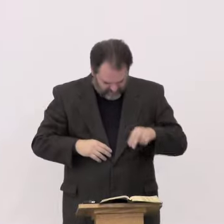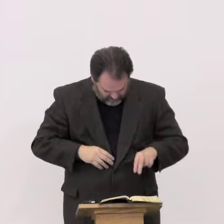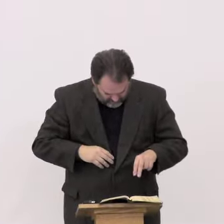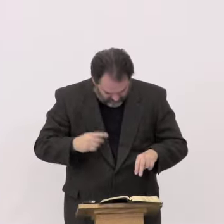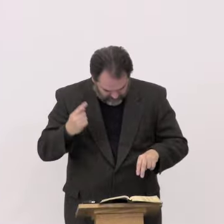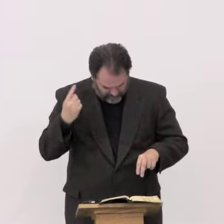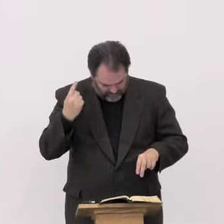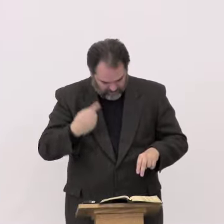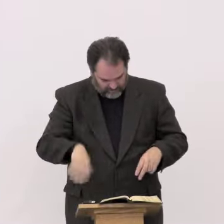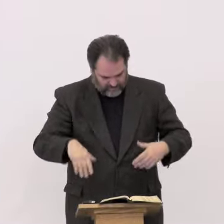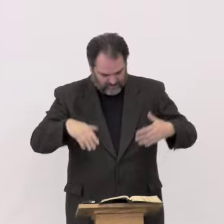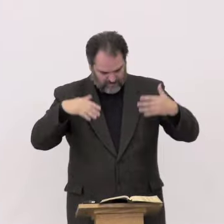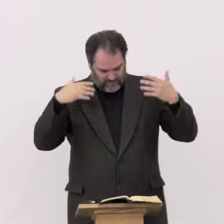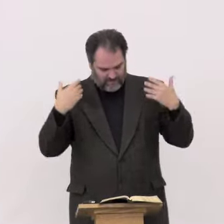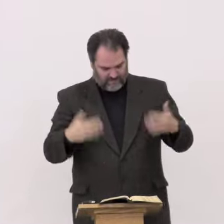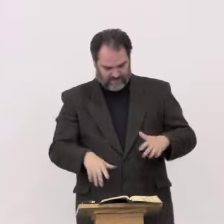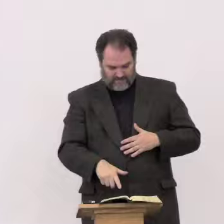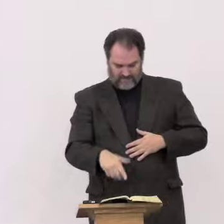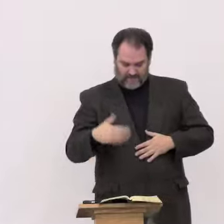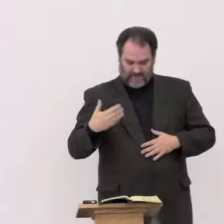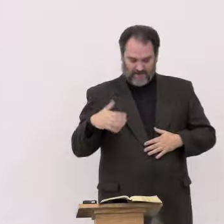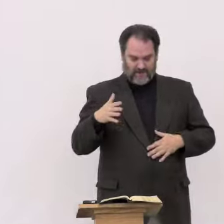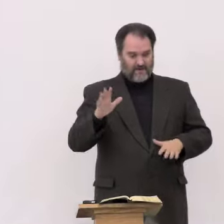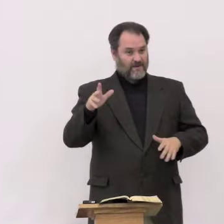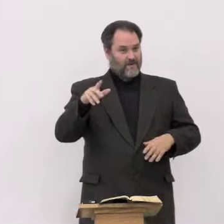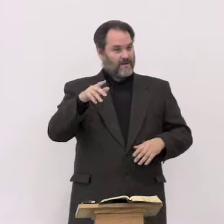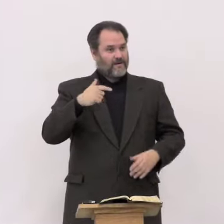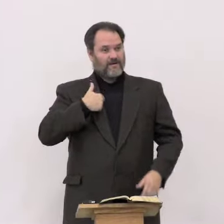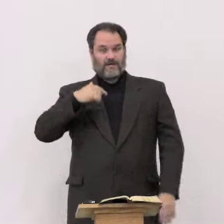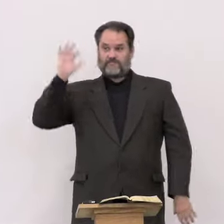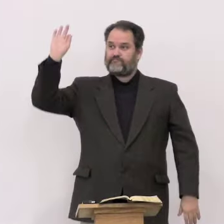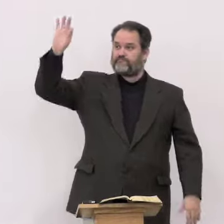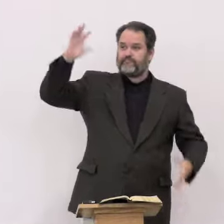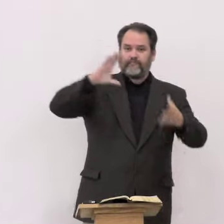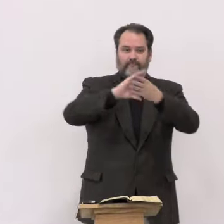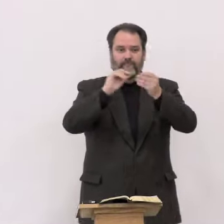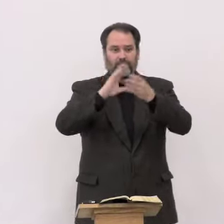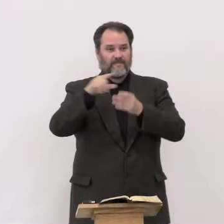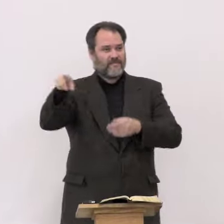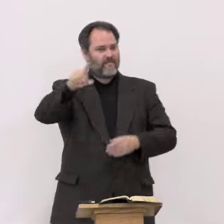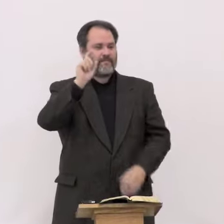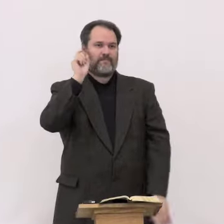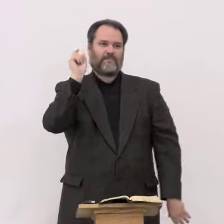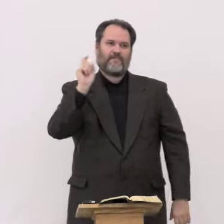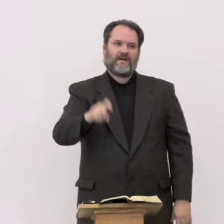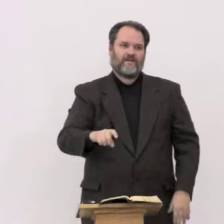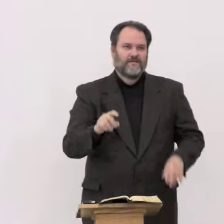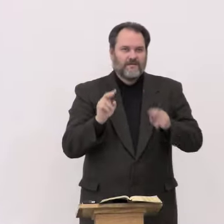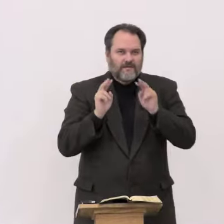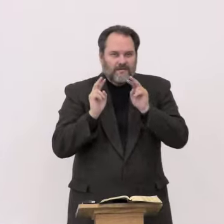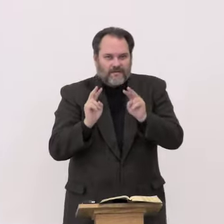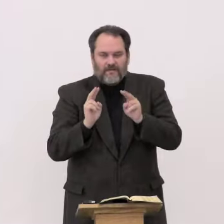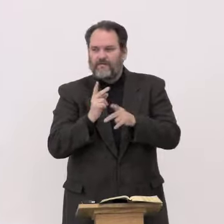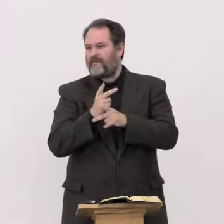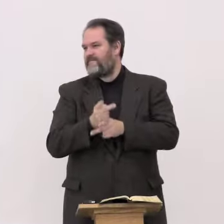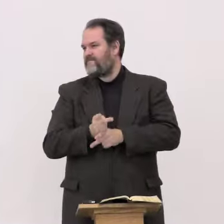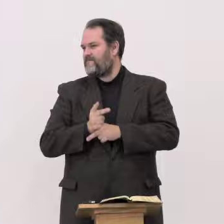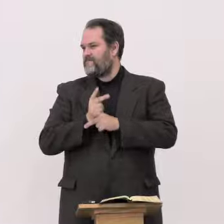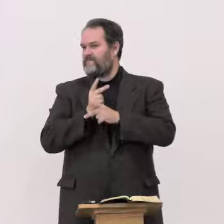blind person needs another blind person, it's the cause that they're going to fall in the pit. And that's what the verse means. You have to